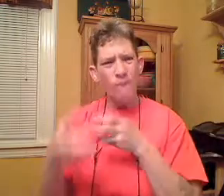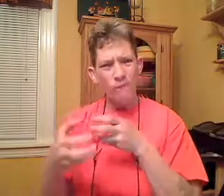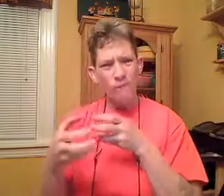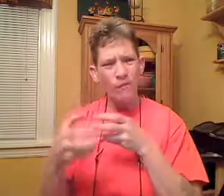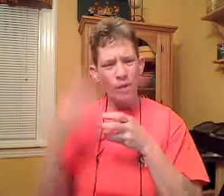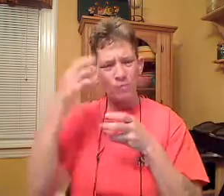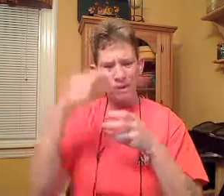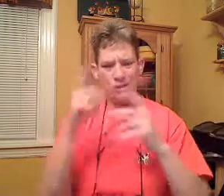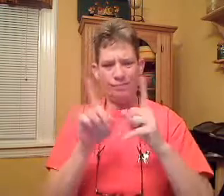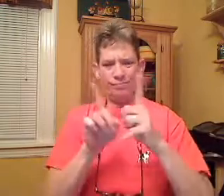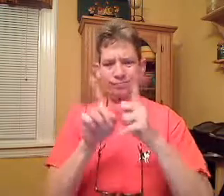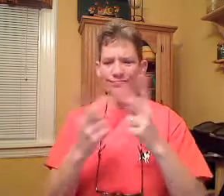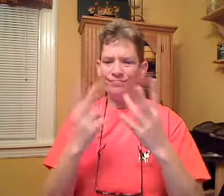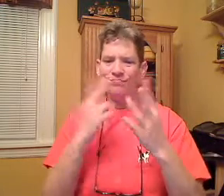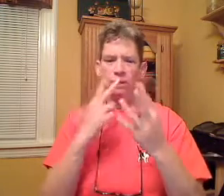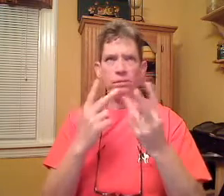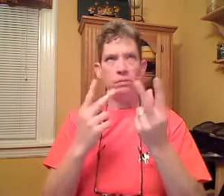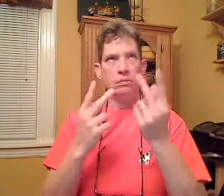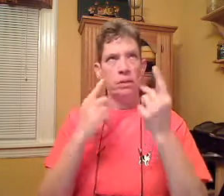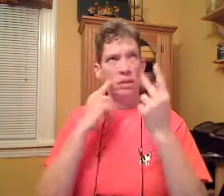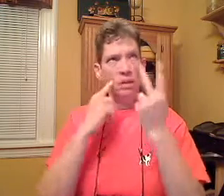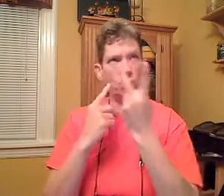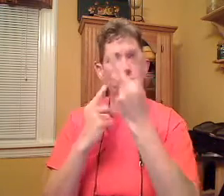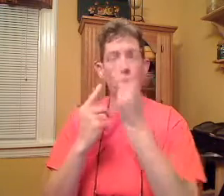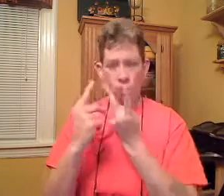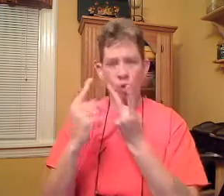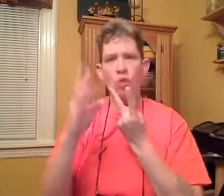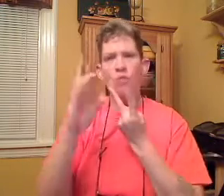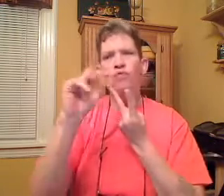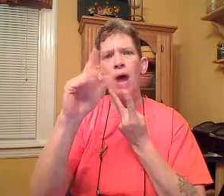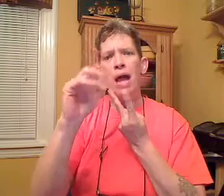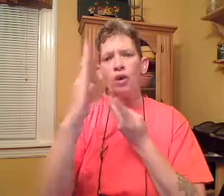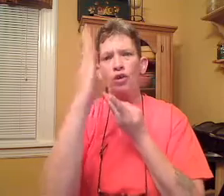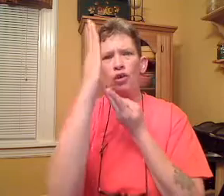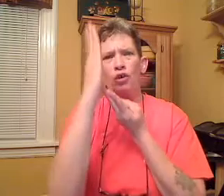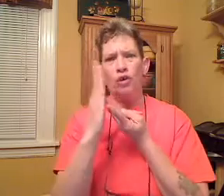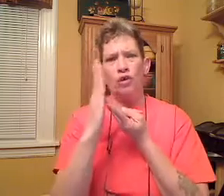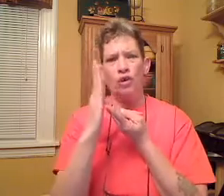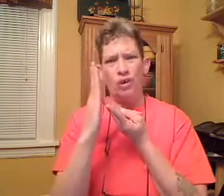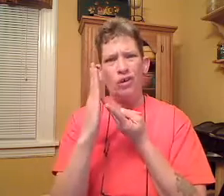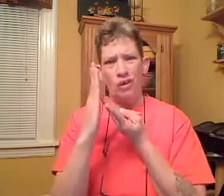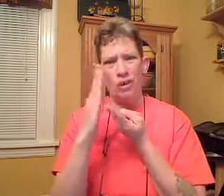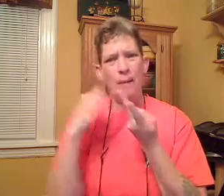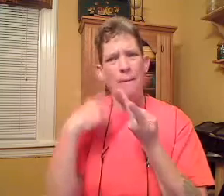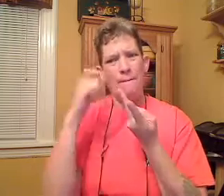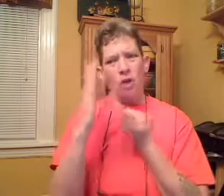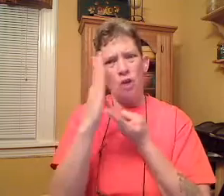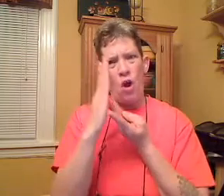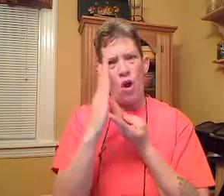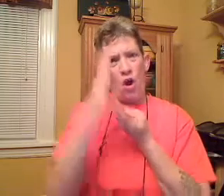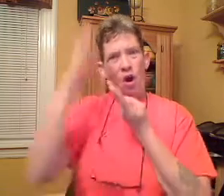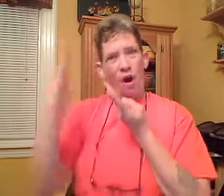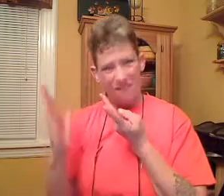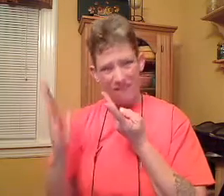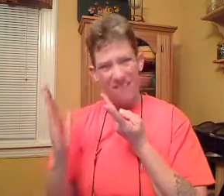enough, loose pitch behind, whenever you got behind, you pitch backwards. You you do anything, you have to do everything you talk about before, the way you need to